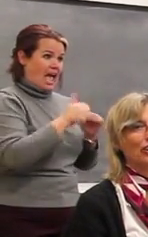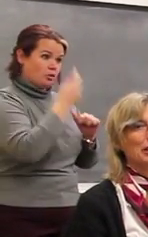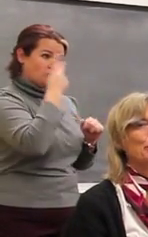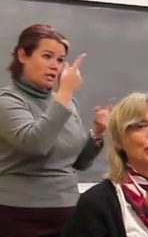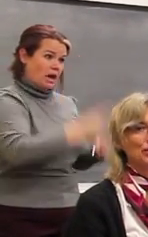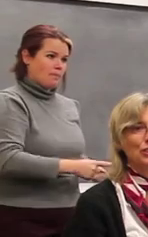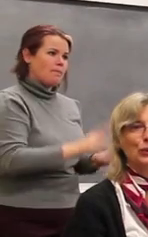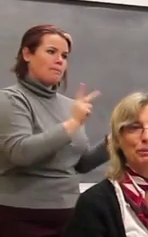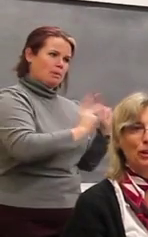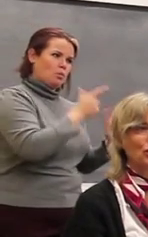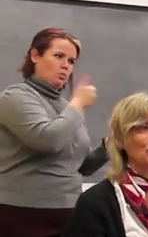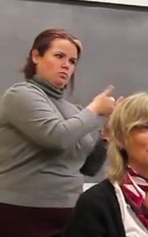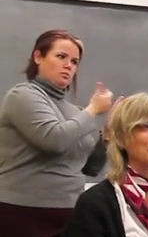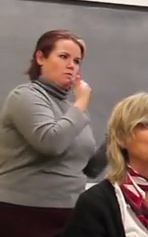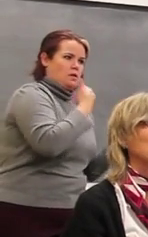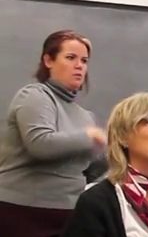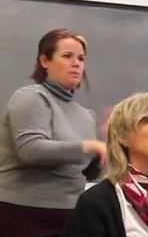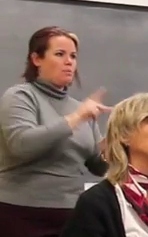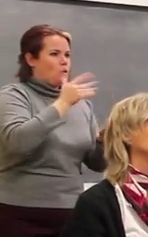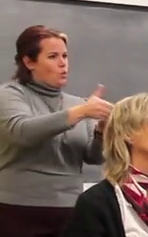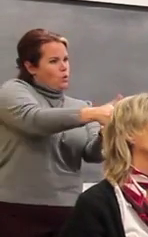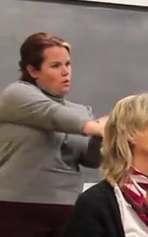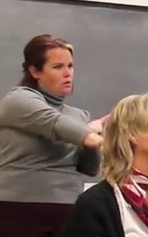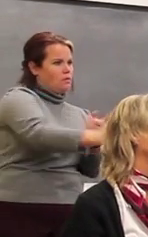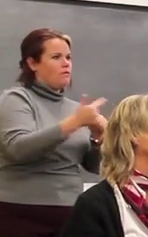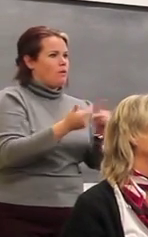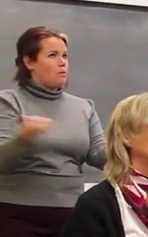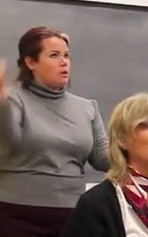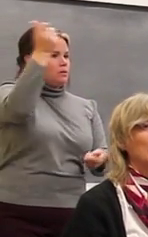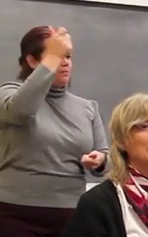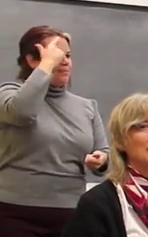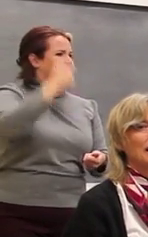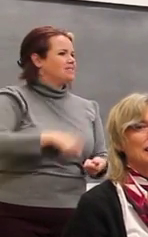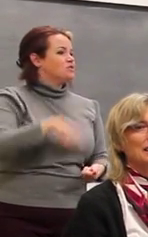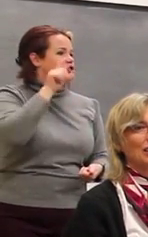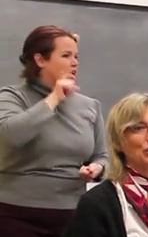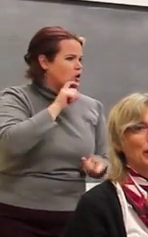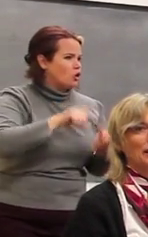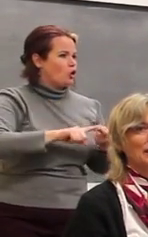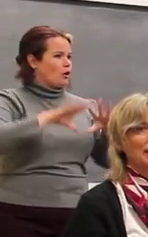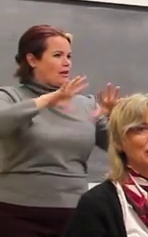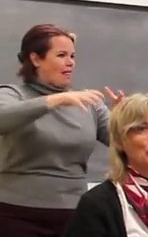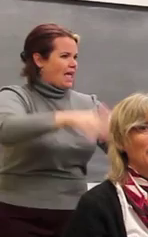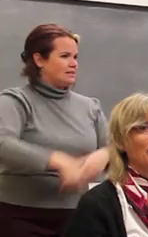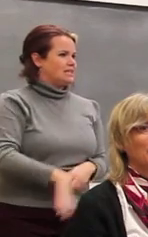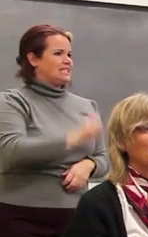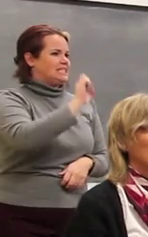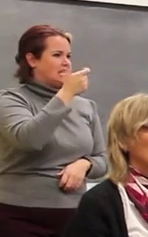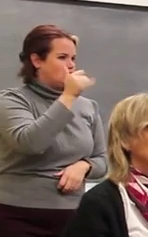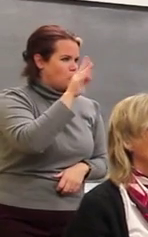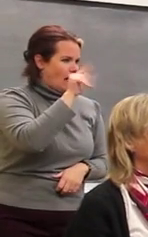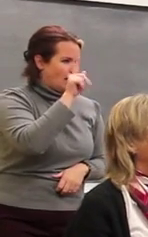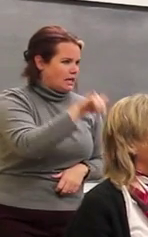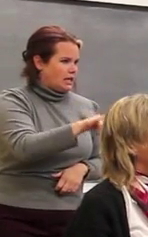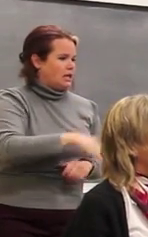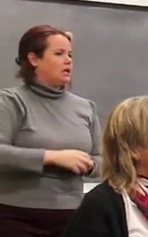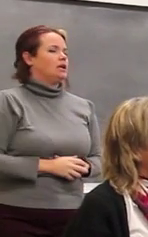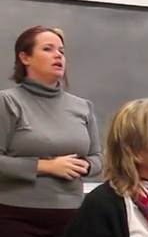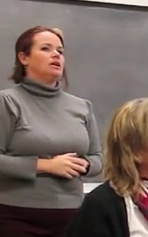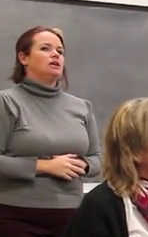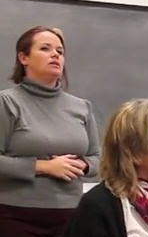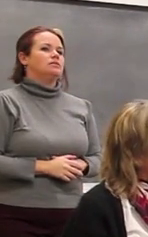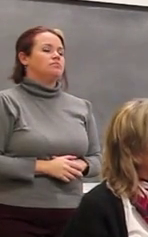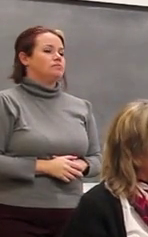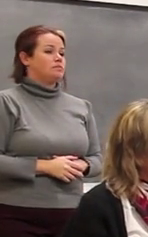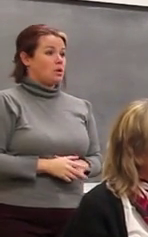of color and persons who are marginalized by virtue of gender, class, and sexuality as well. So what